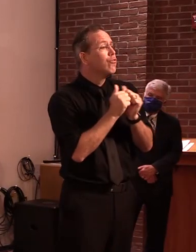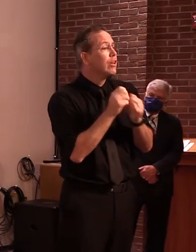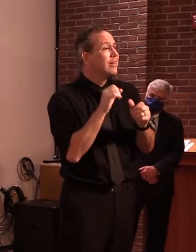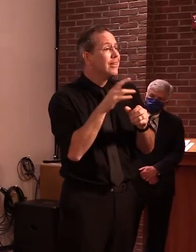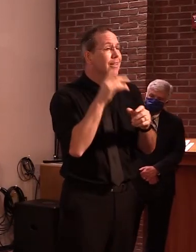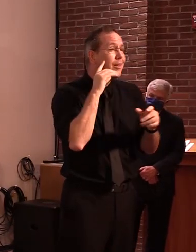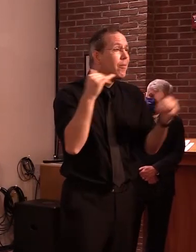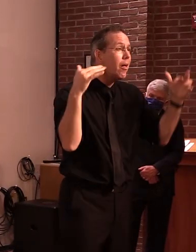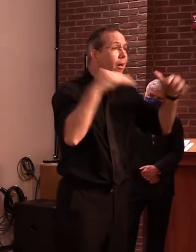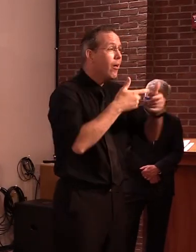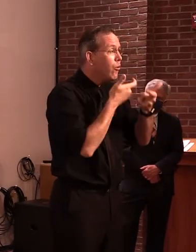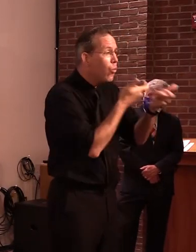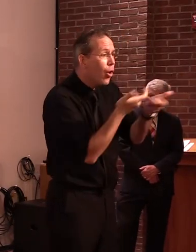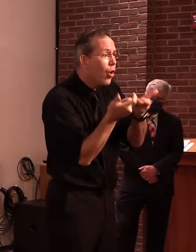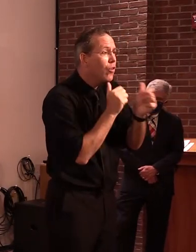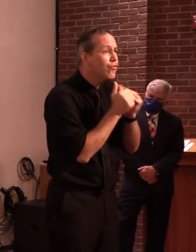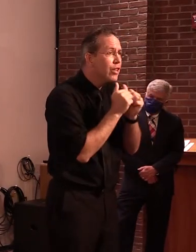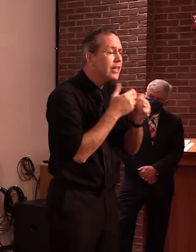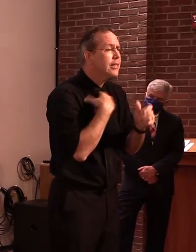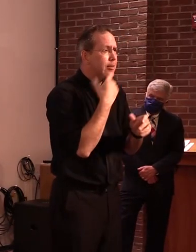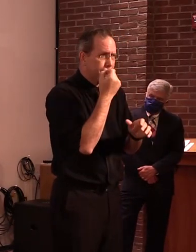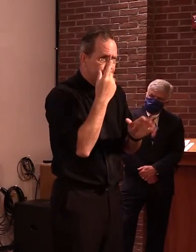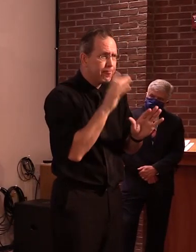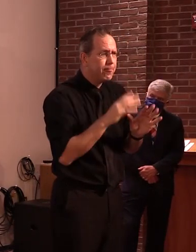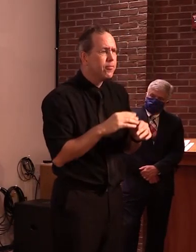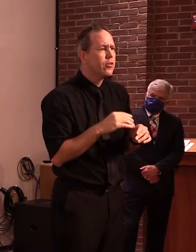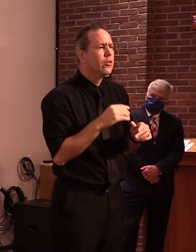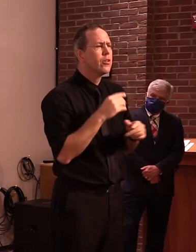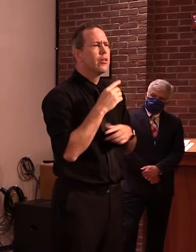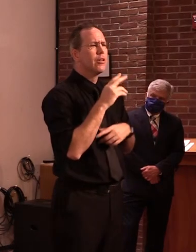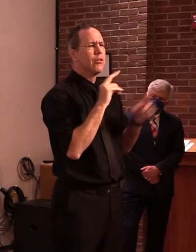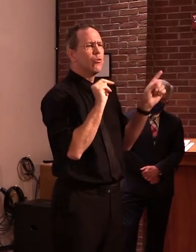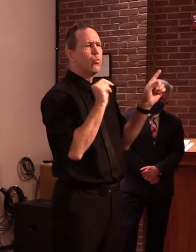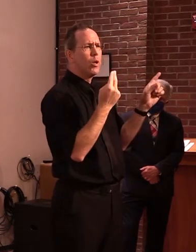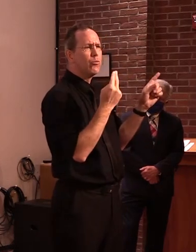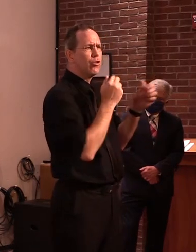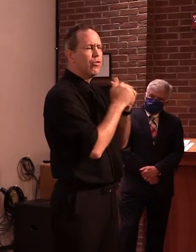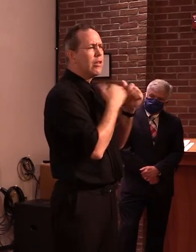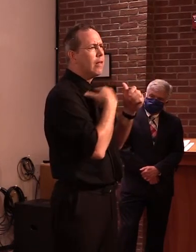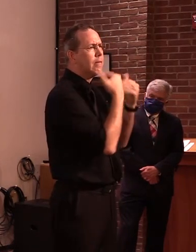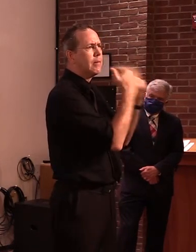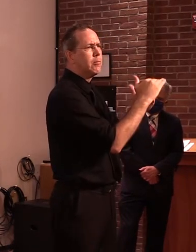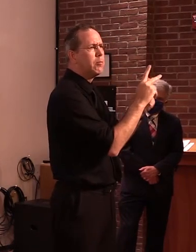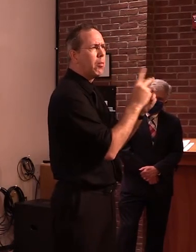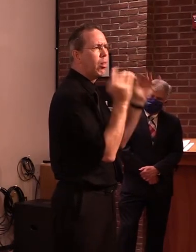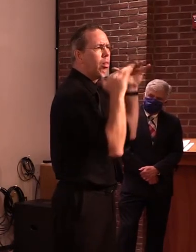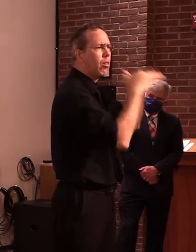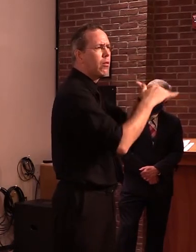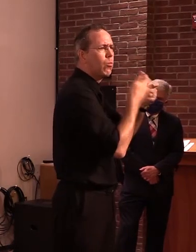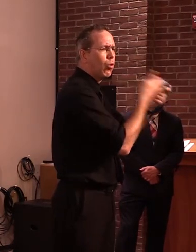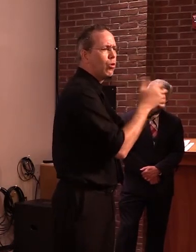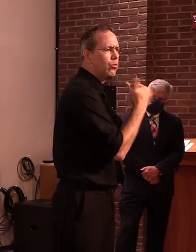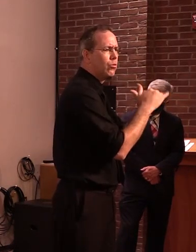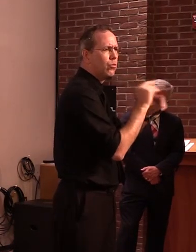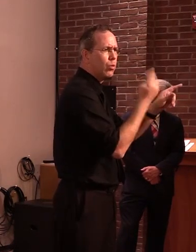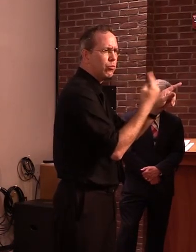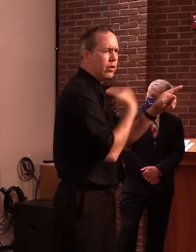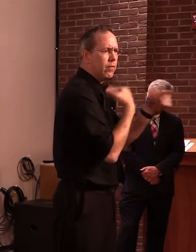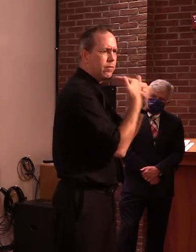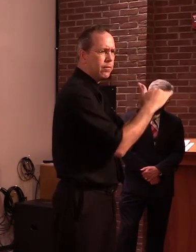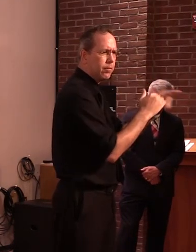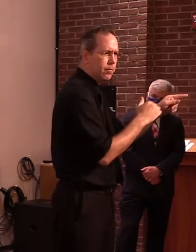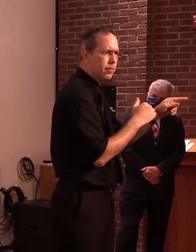spectators allowed into the race in New Hampshire. I believe that they are doing temperature checks and masks